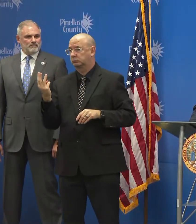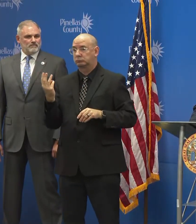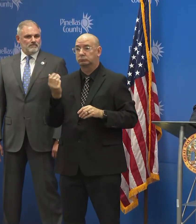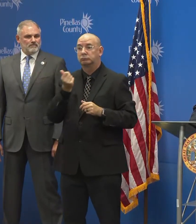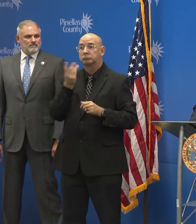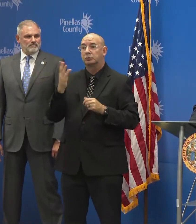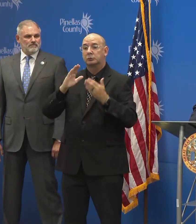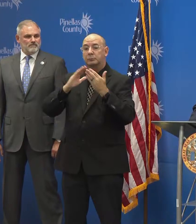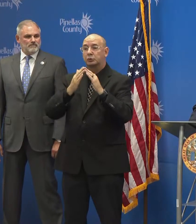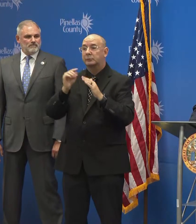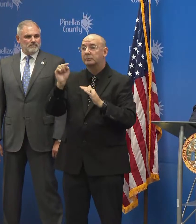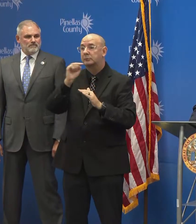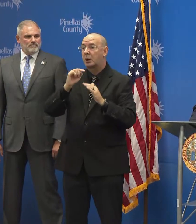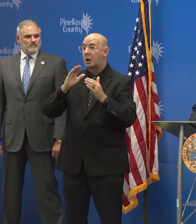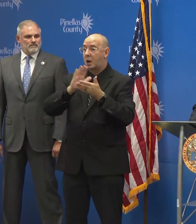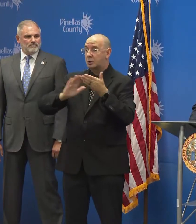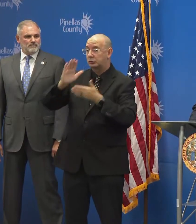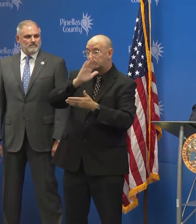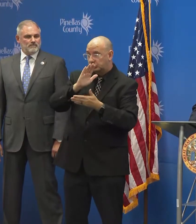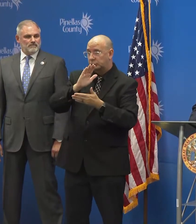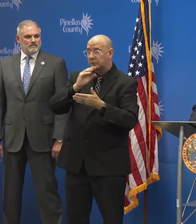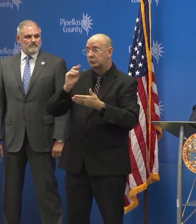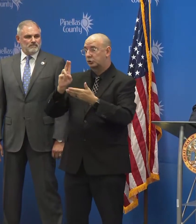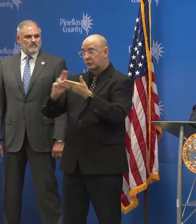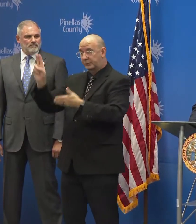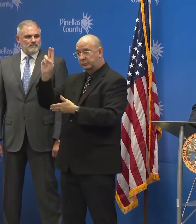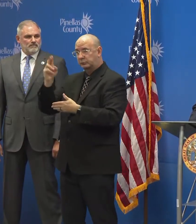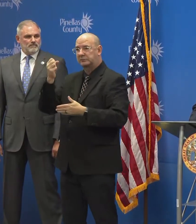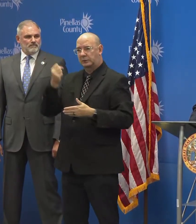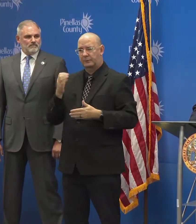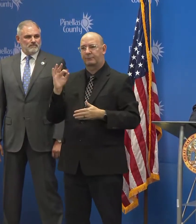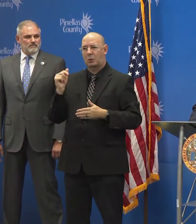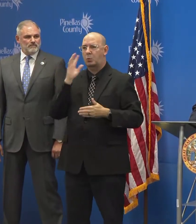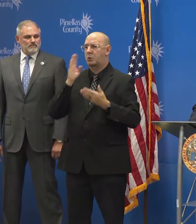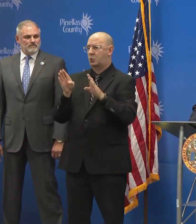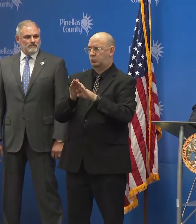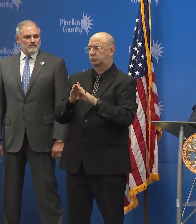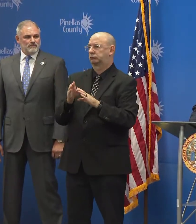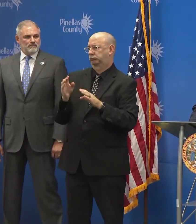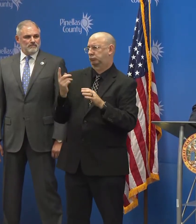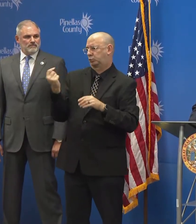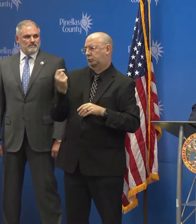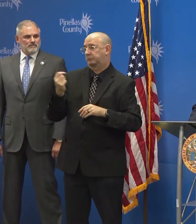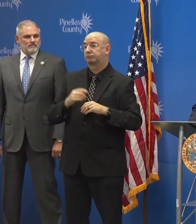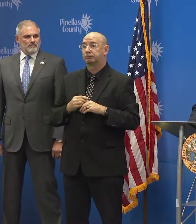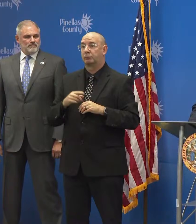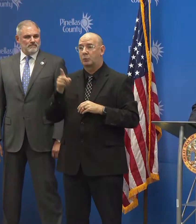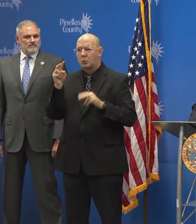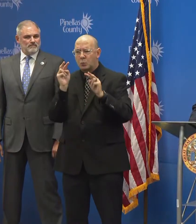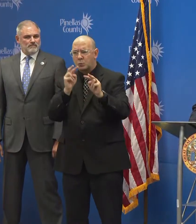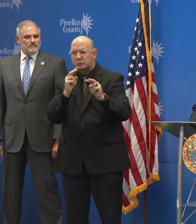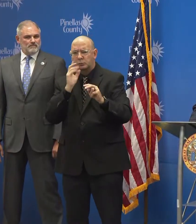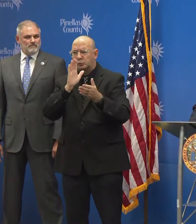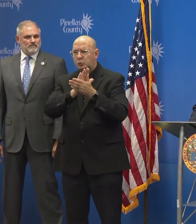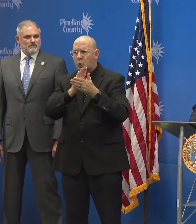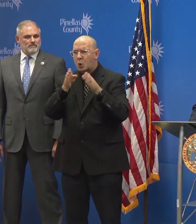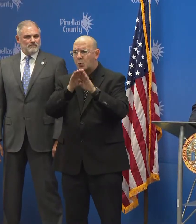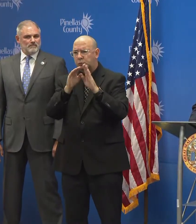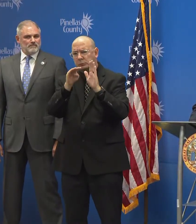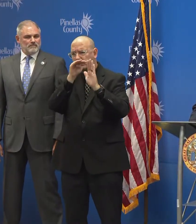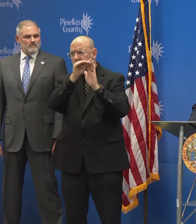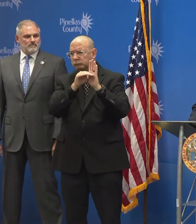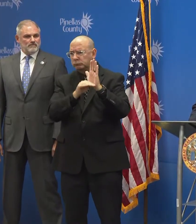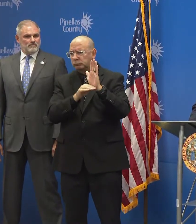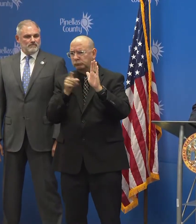of Florida, and USF will all be closed beginning Tuesday. Updated school closure information can be found at